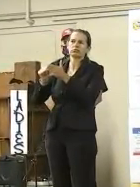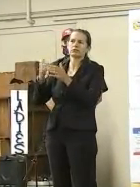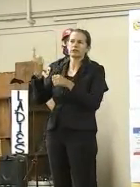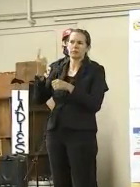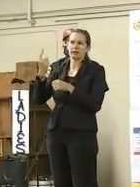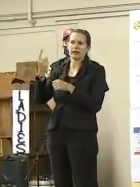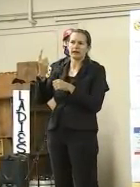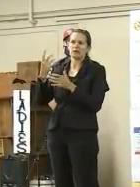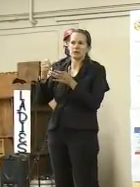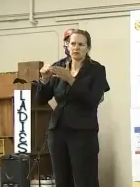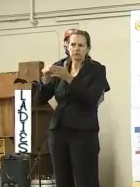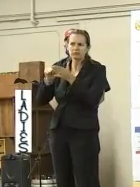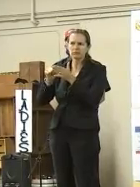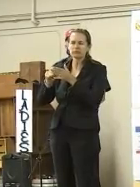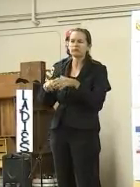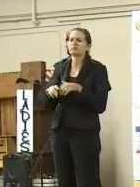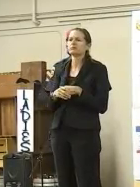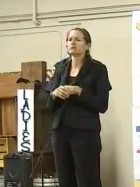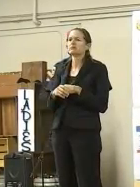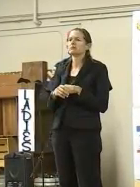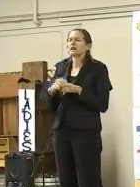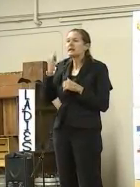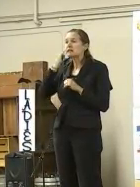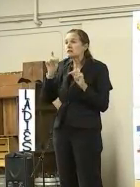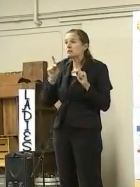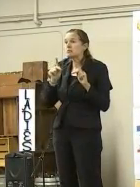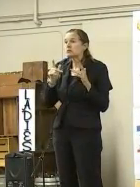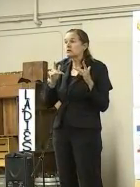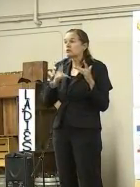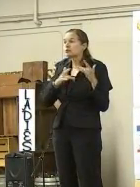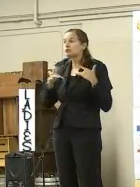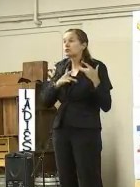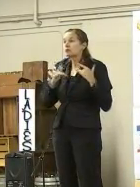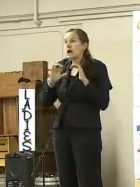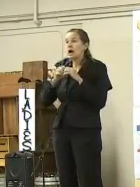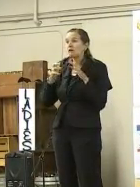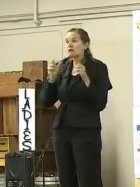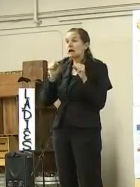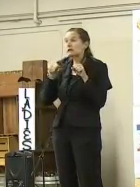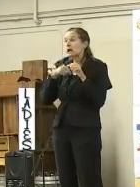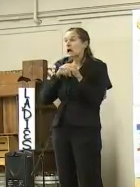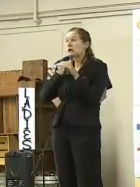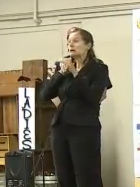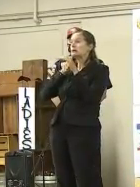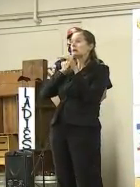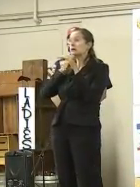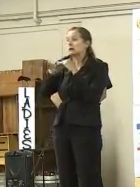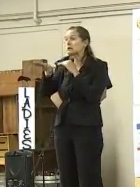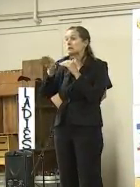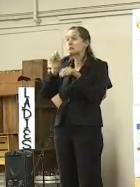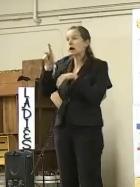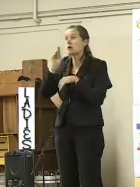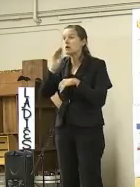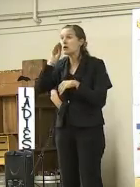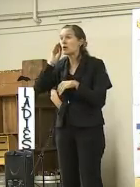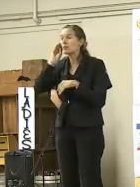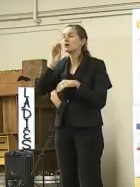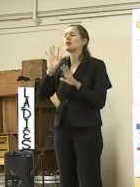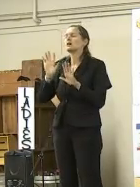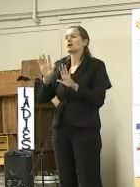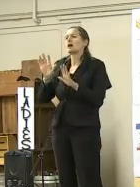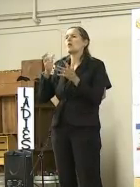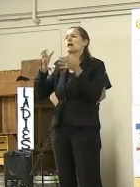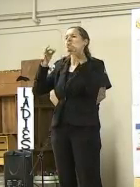you have concerns about getting in quickly, how much is happening in California. So we are the